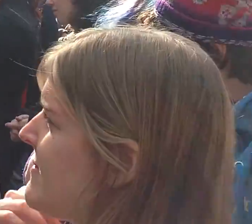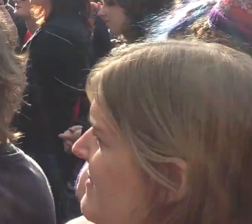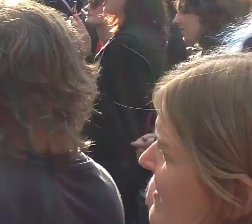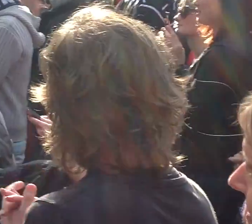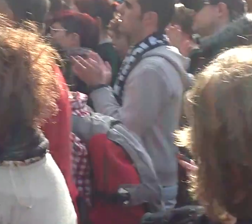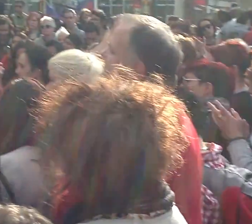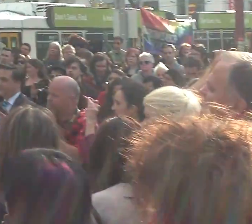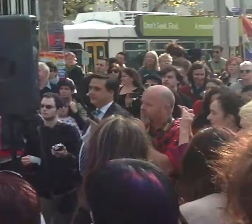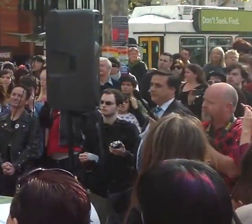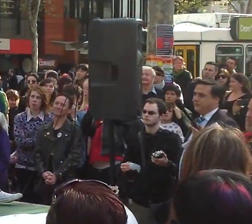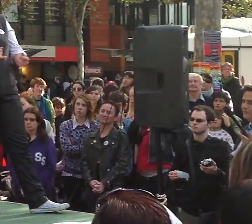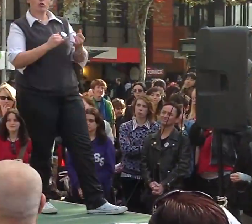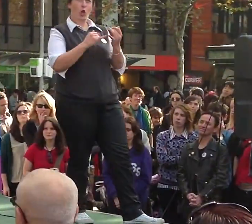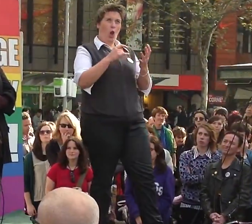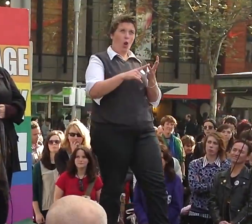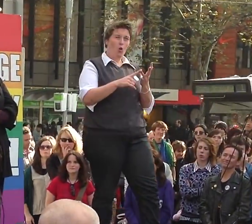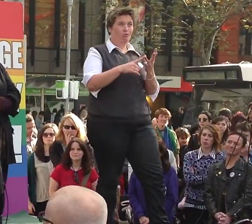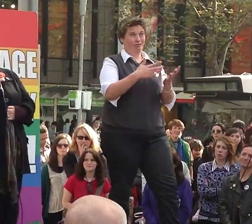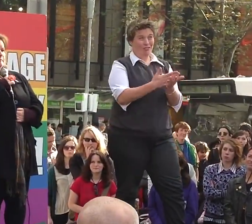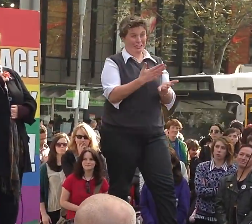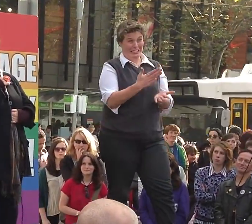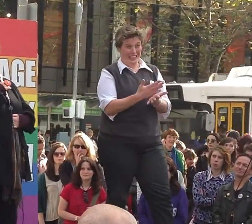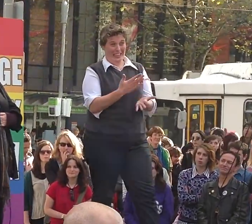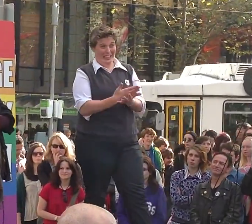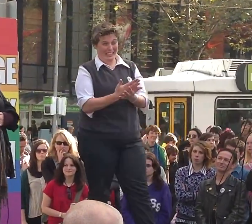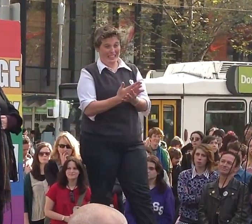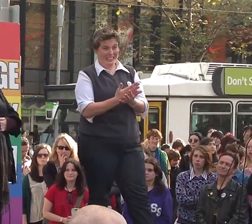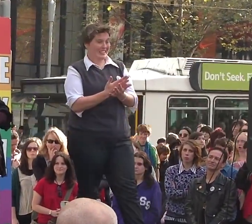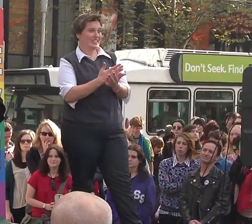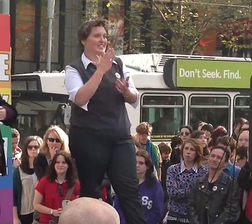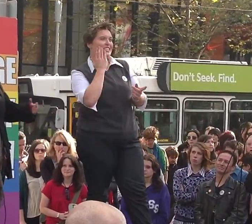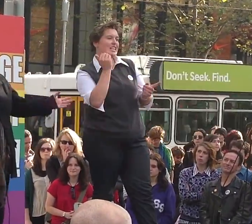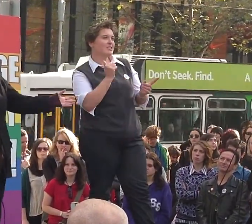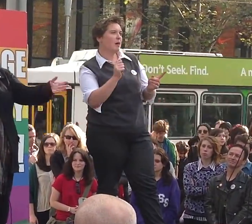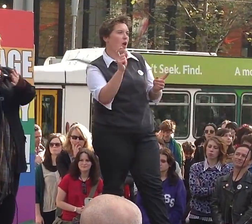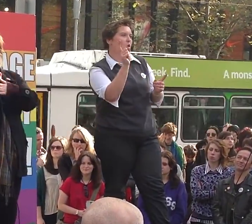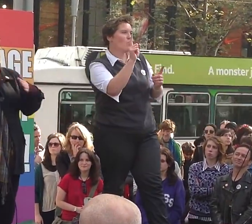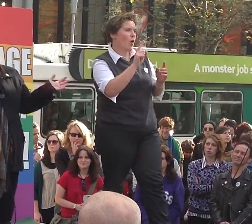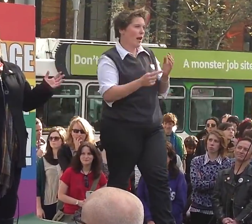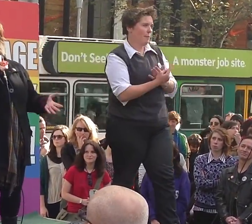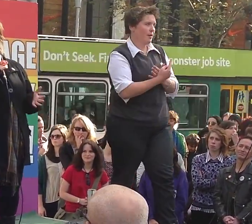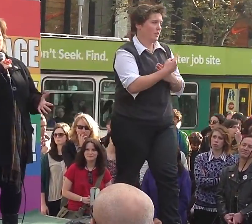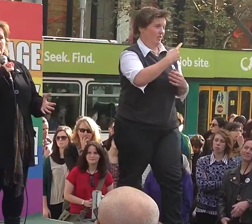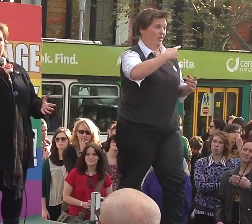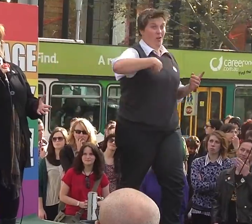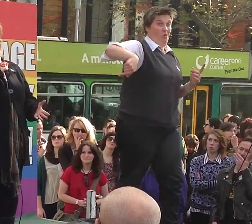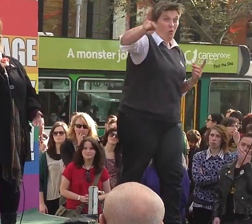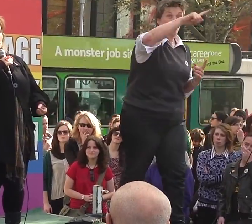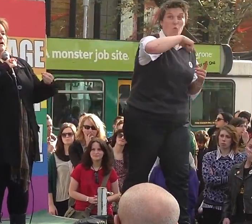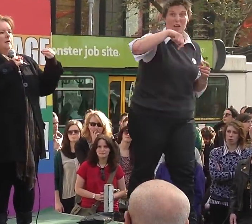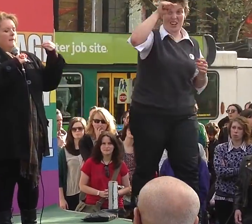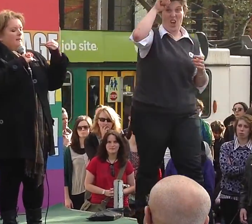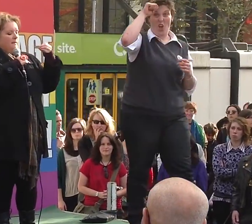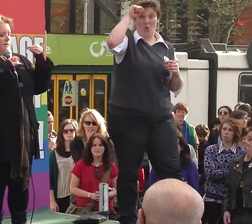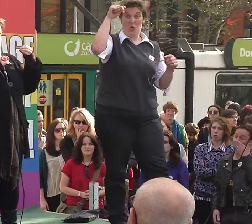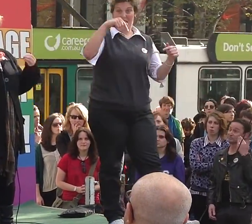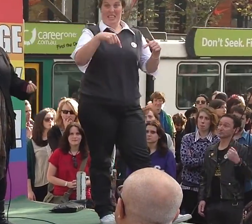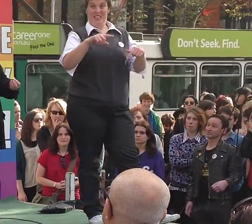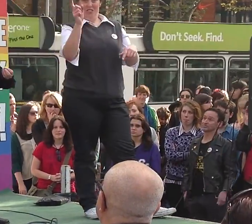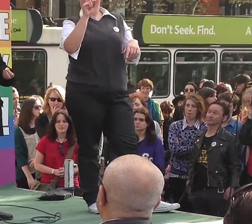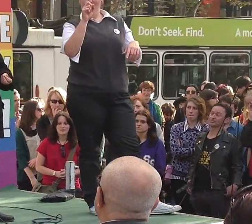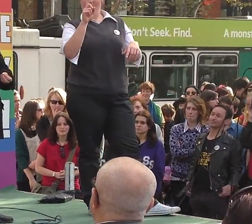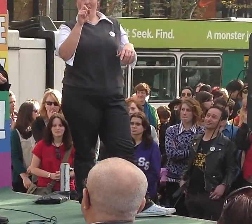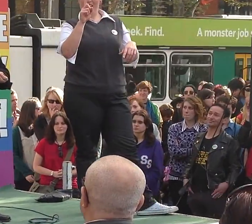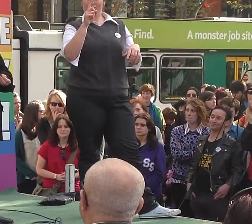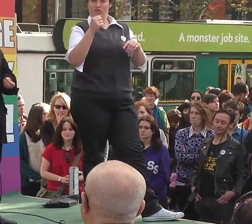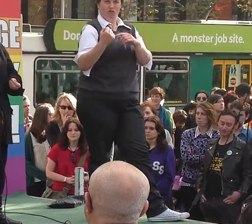So in a sense, really, irrespective of what happens, we know amongst all of ourselves the